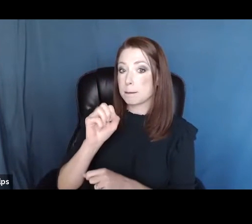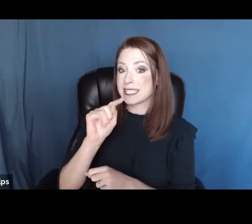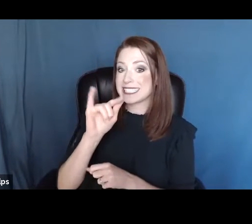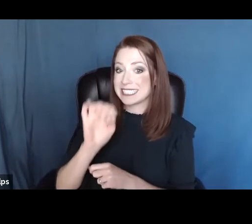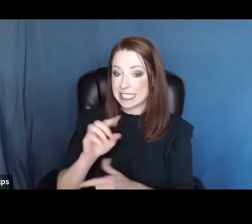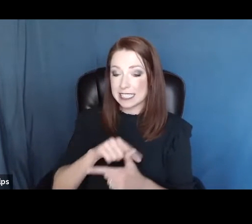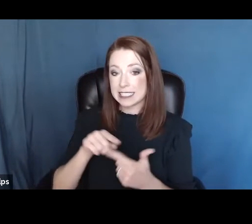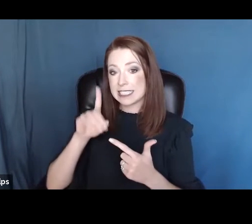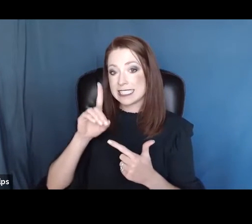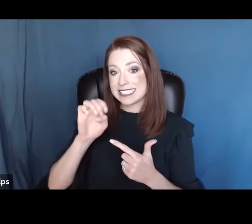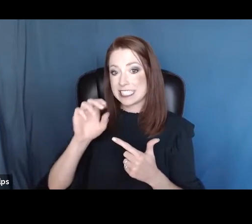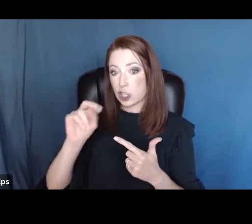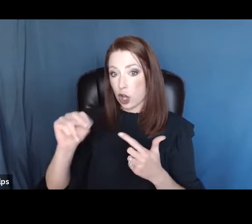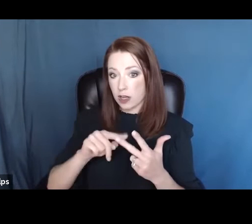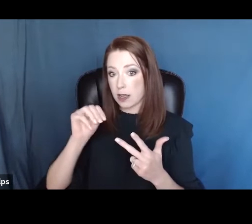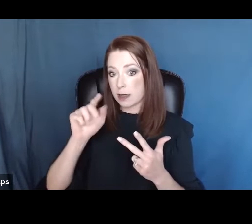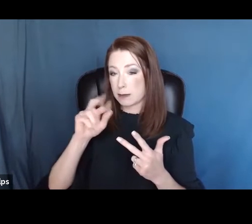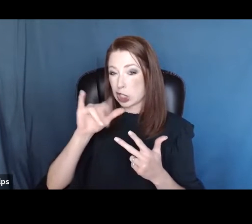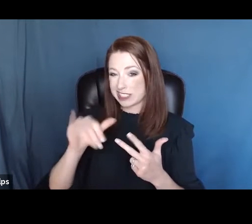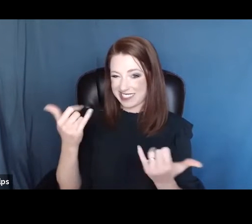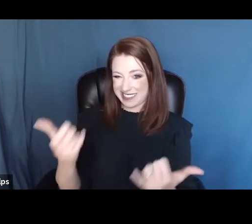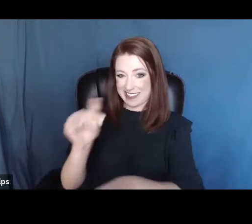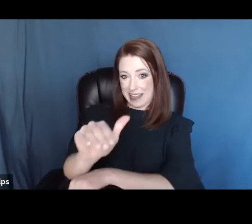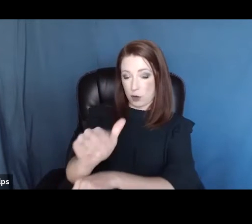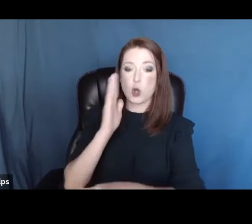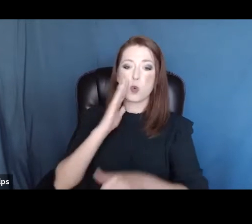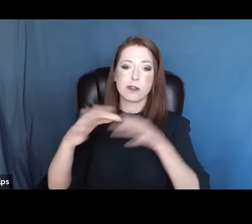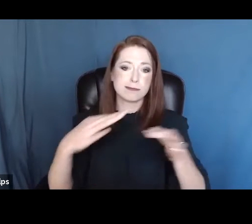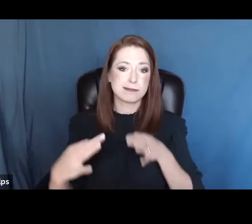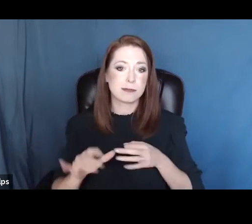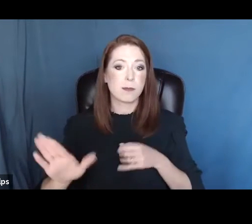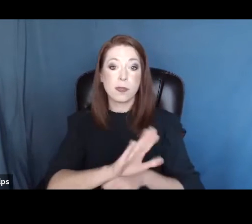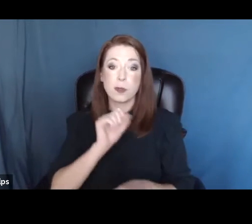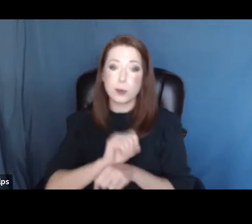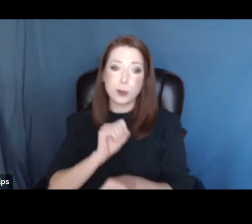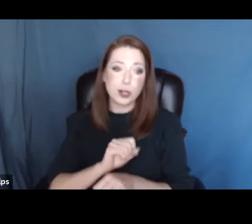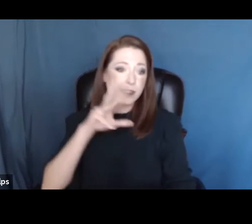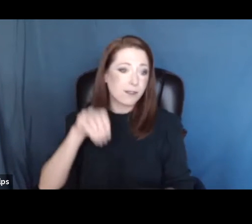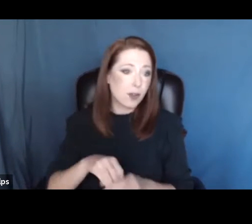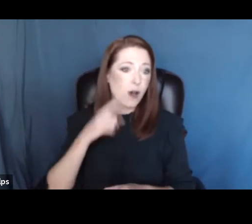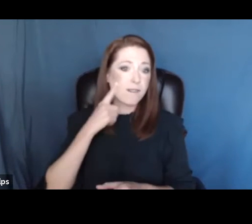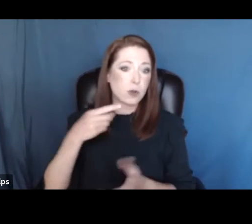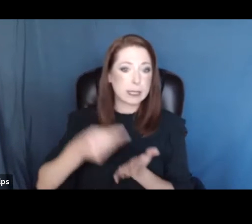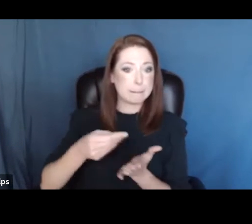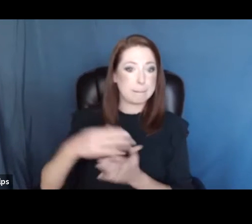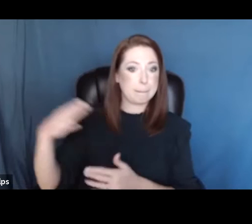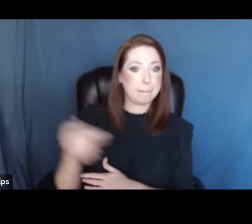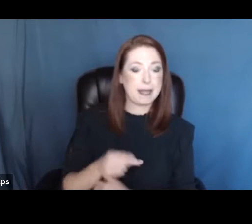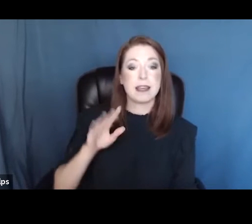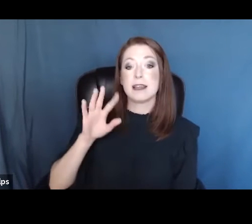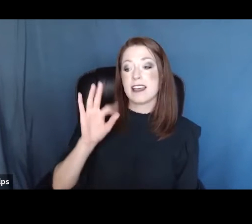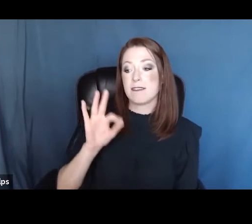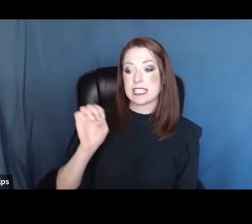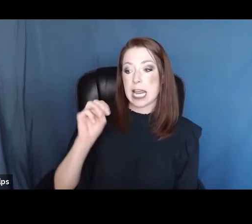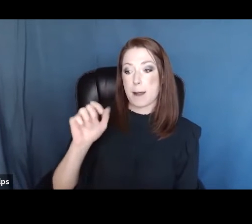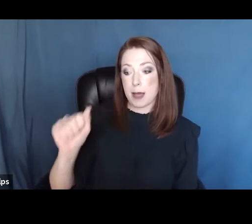and some others are going to be talking about this afternoon, about the work that they have done in getting reimbursed, FEMA reimbursement for